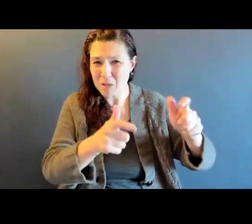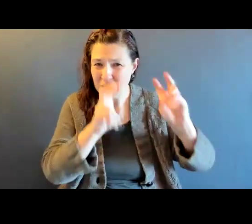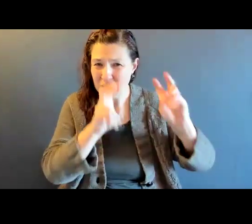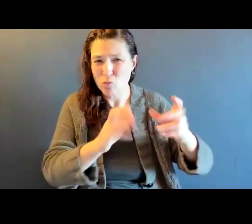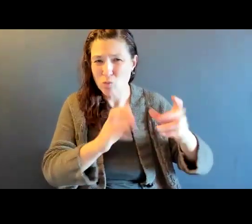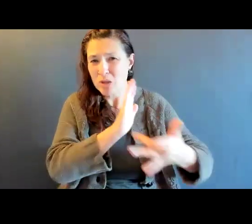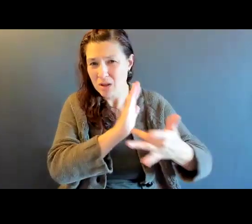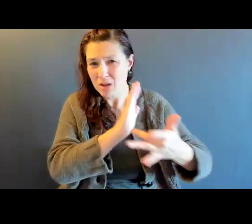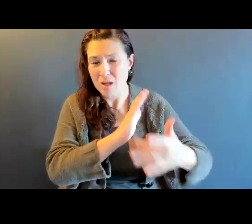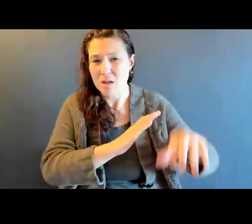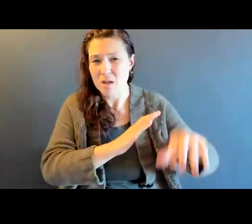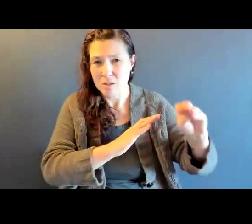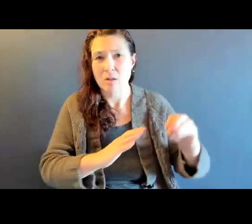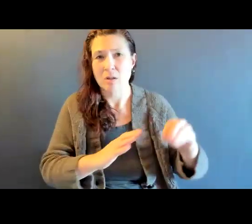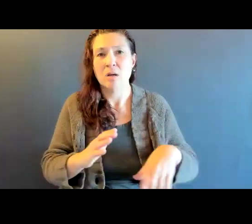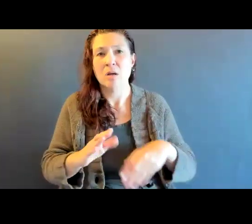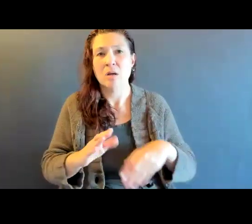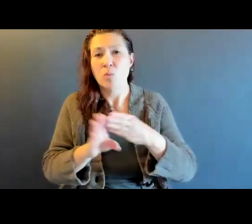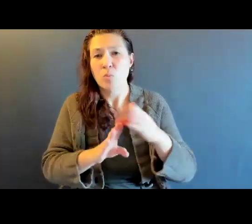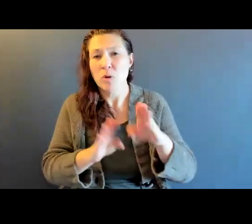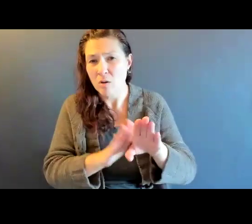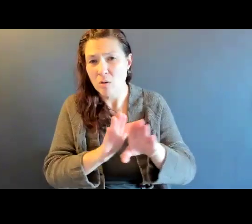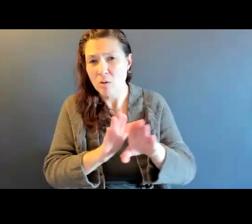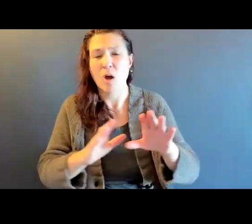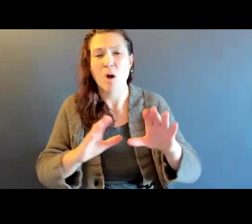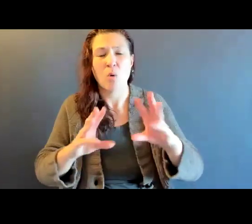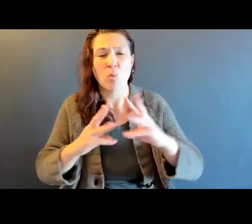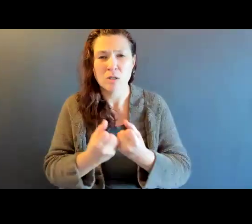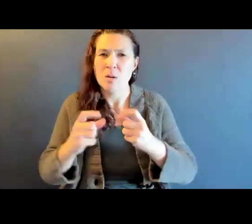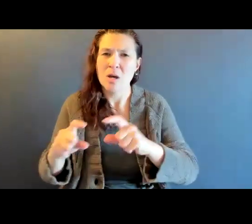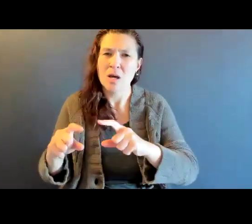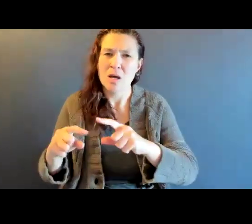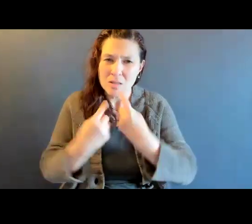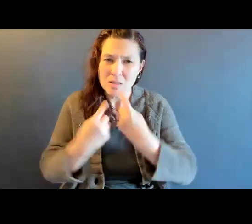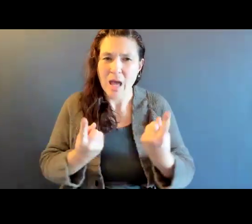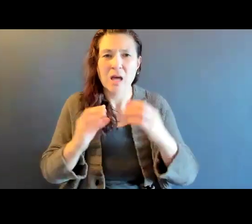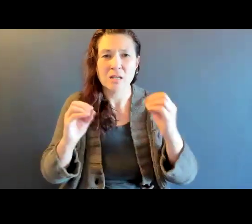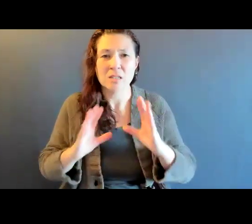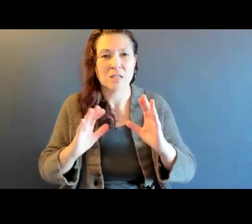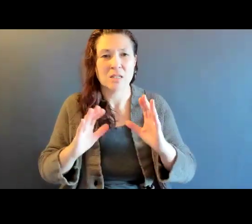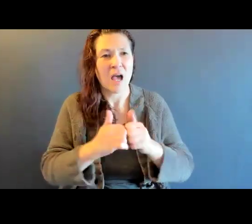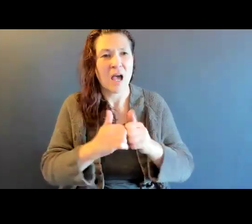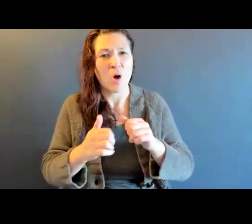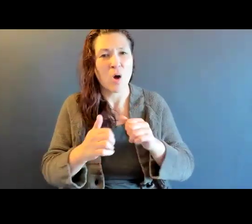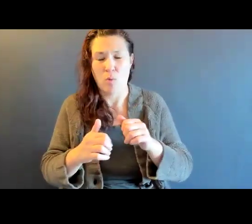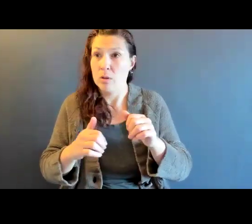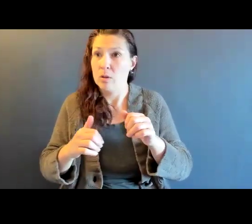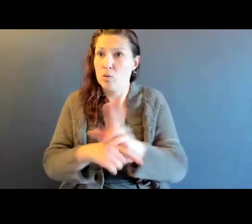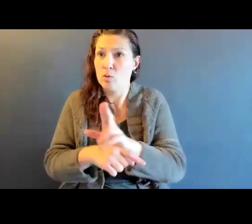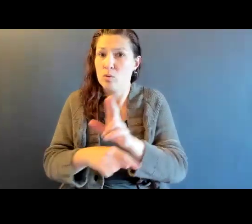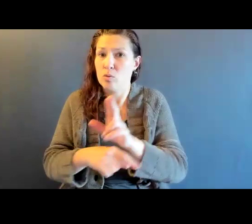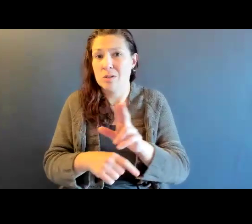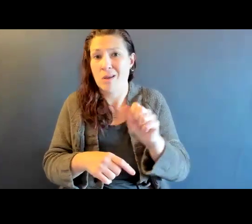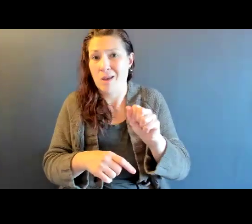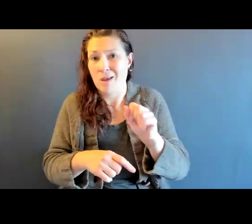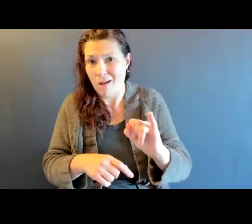implementing professional development workshops where teachers are taught about how to use technology and artificial intelligence. Also,